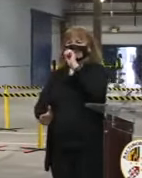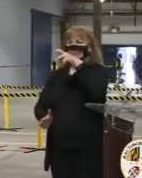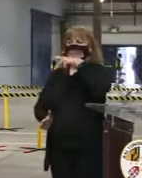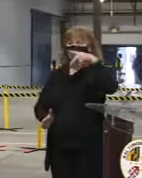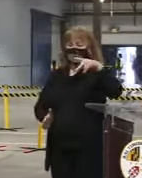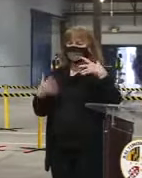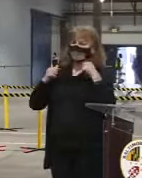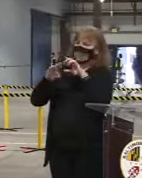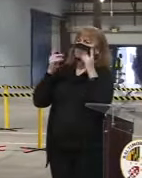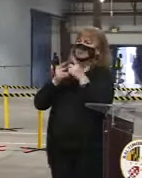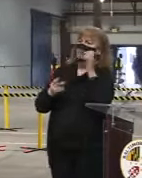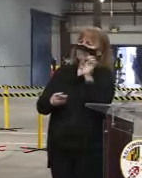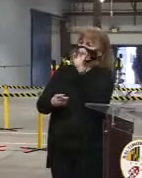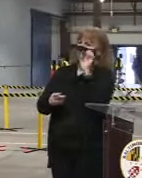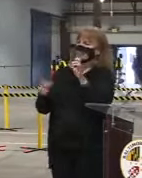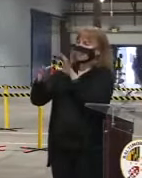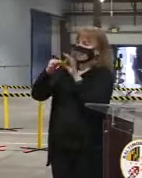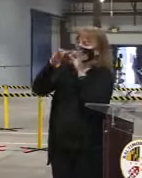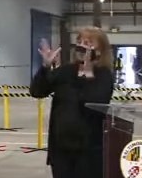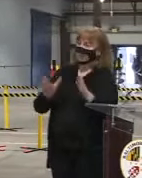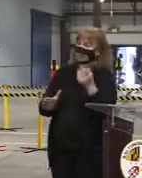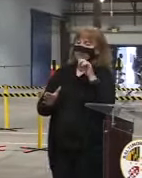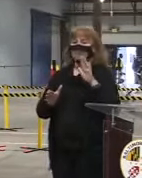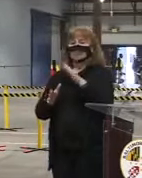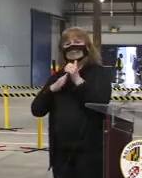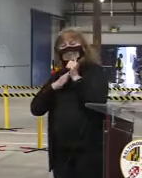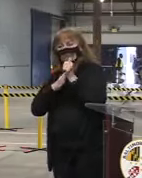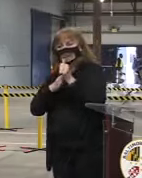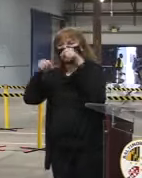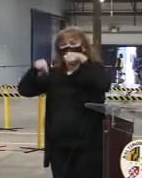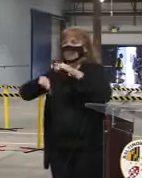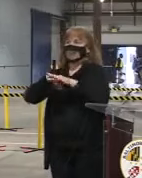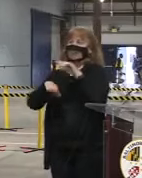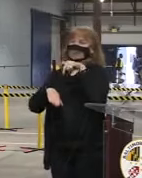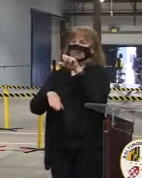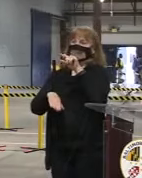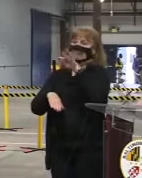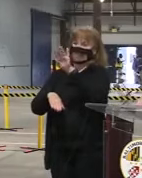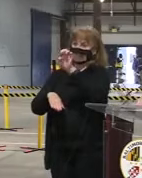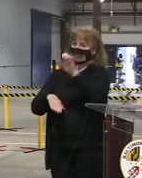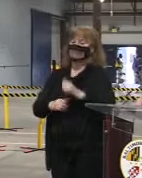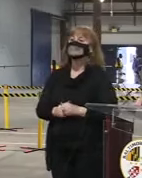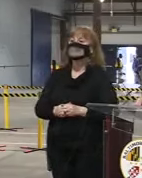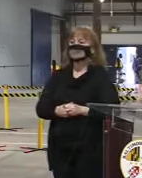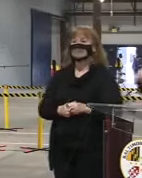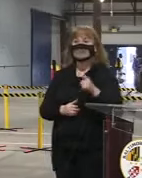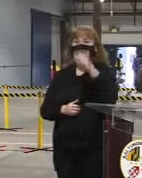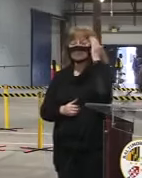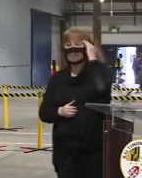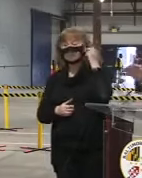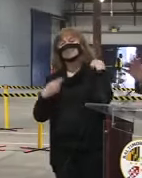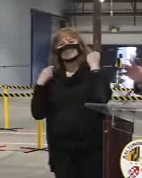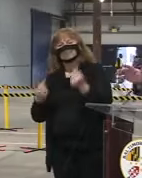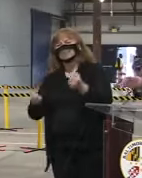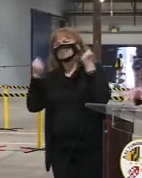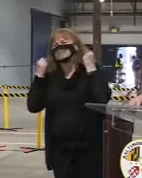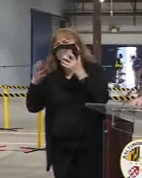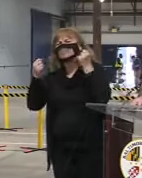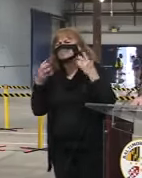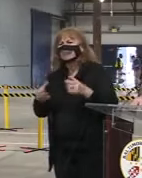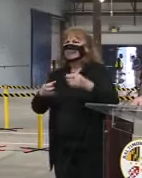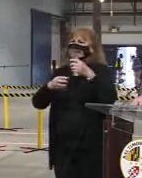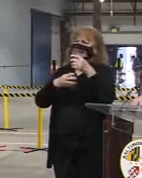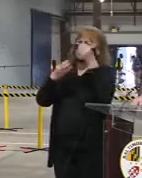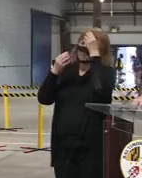Health Department's emergency coordinator, for his leadership here on site. You know, there have been countless news